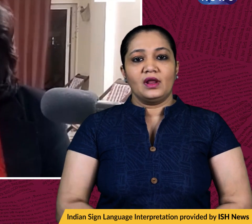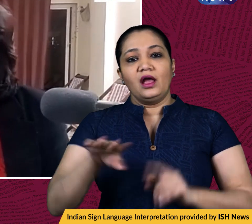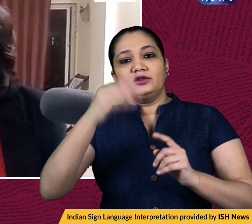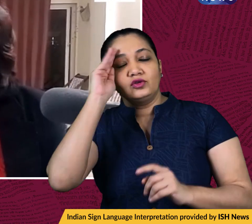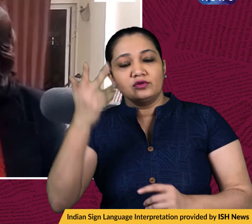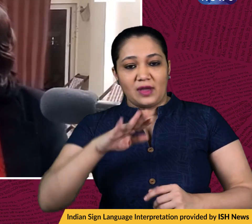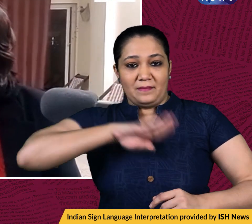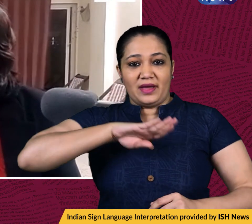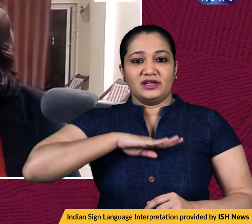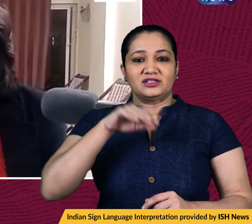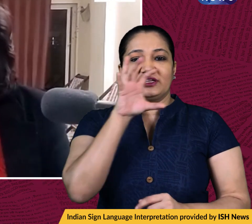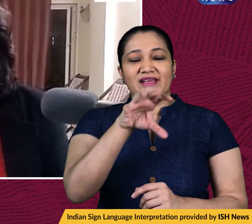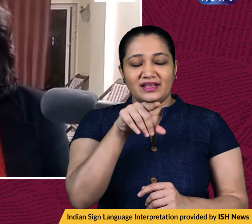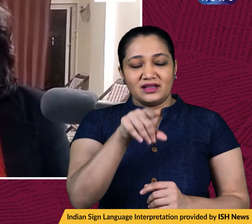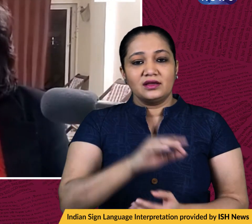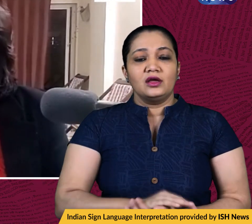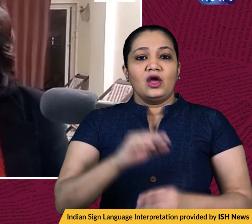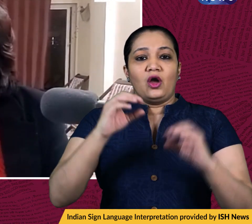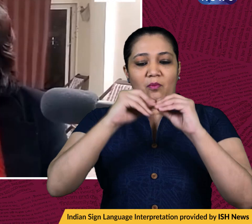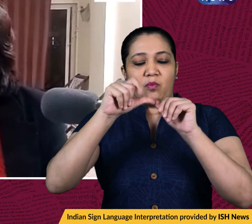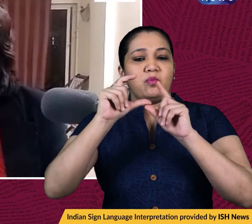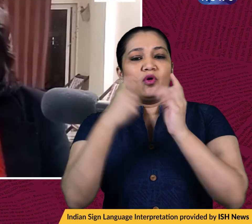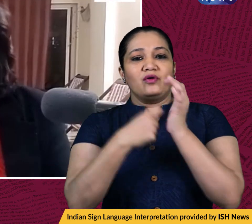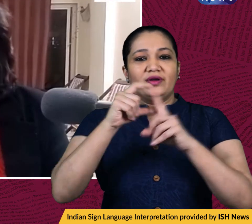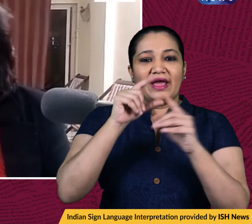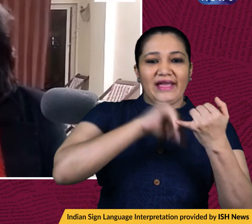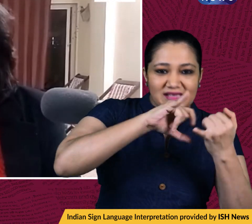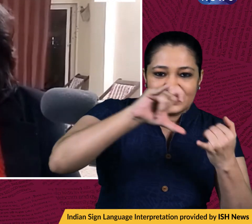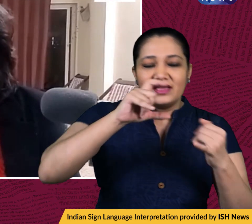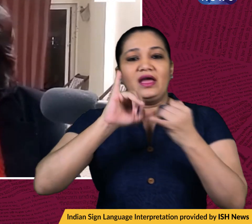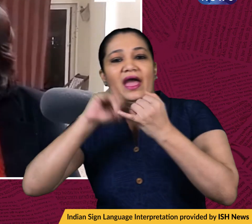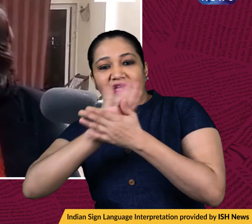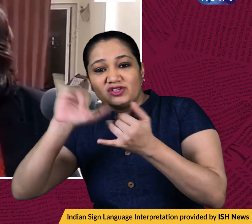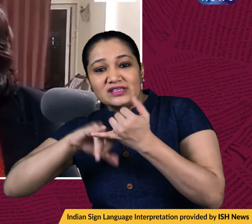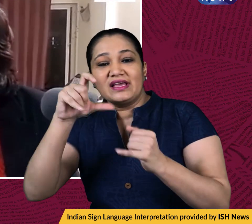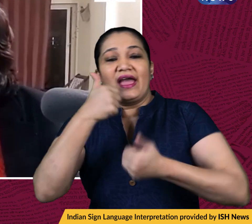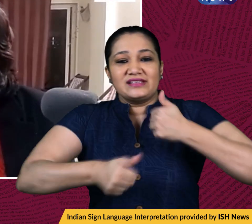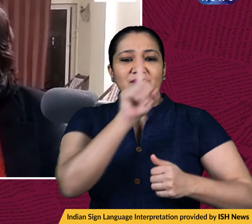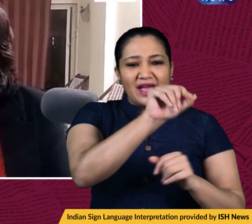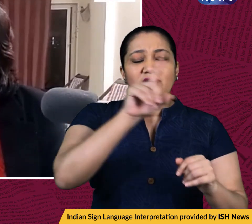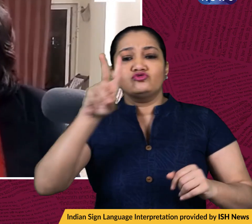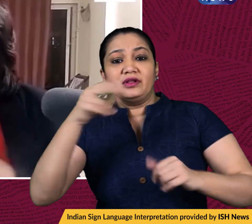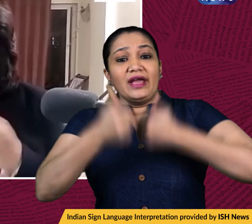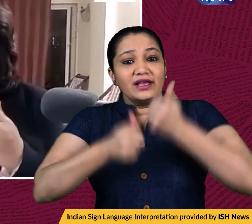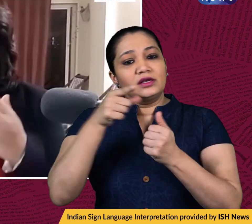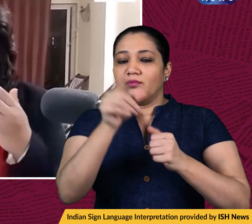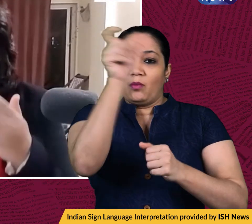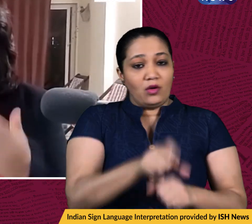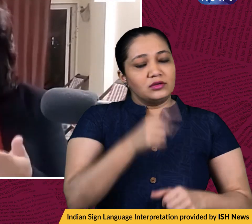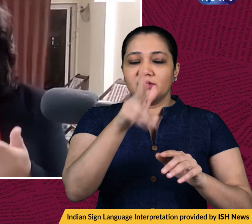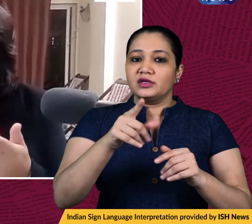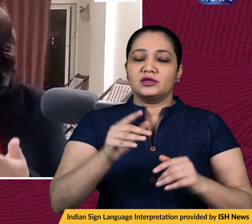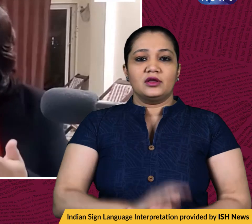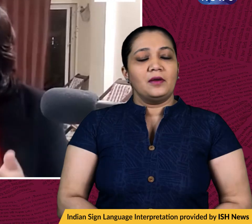Also in the news, the Maharashtra State Board of Secondary and Higher Secondary Education has announced